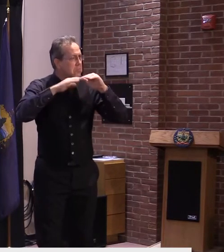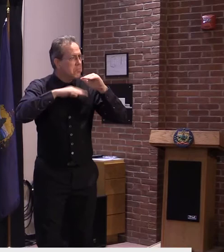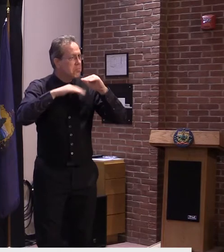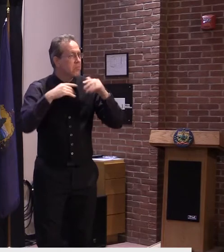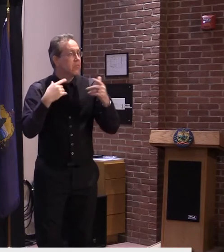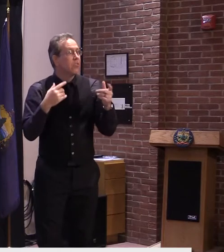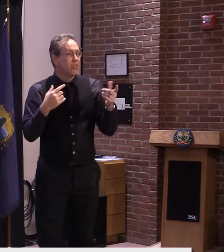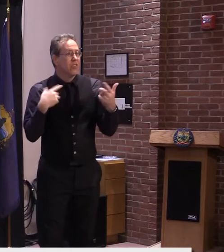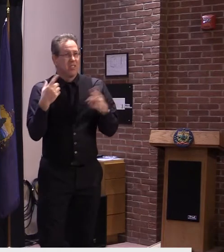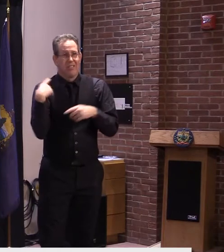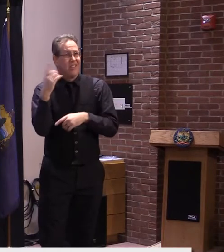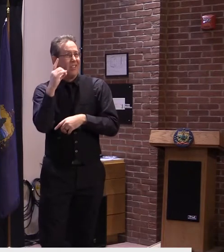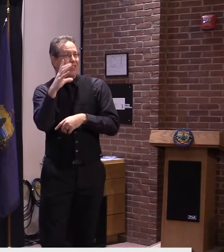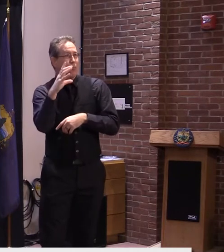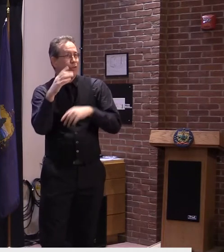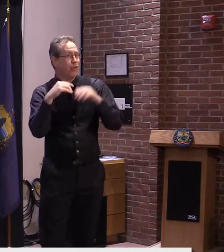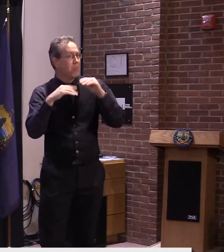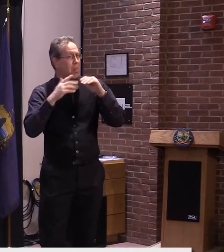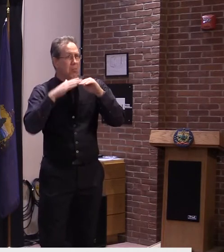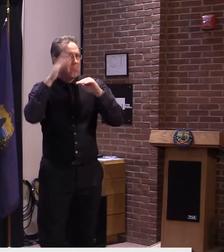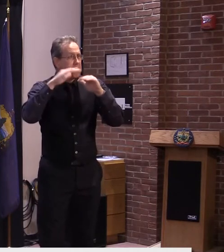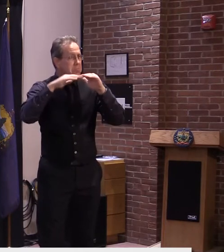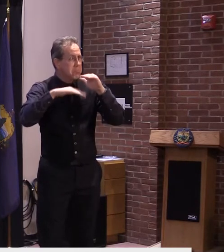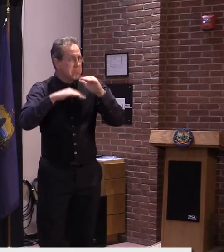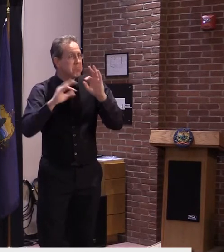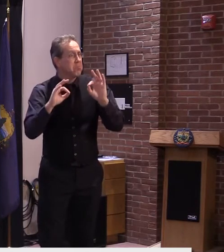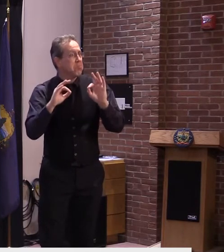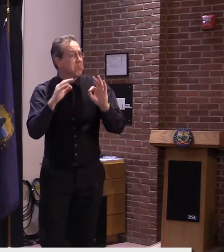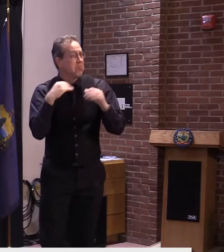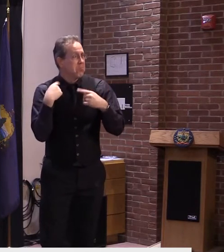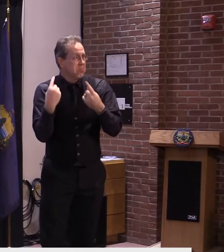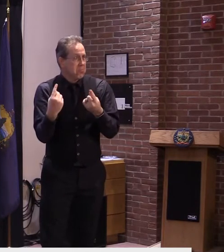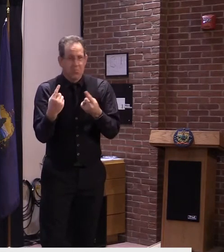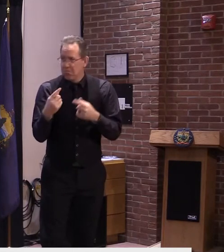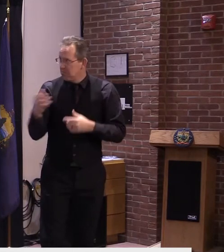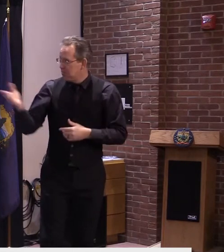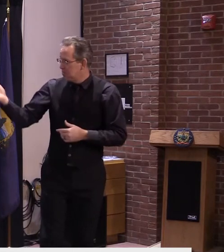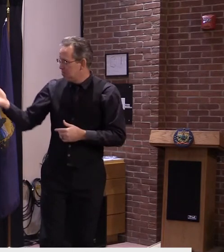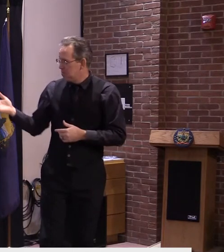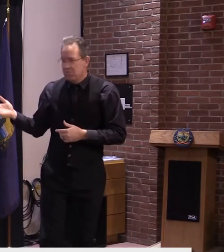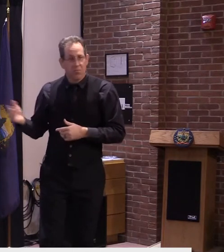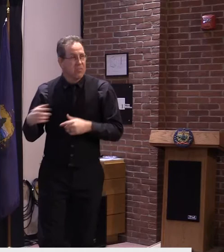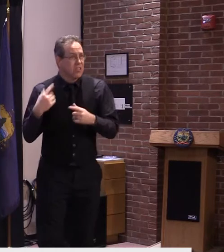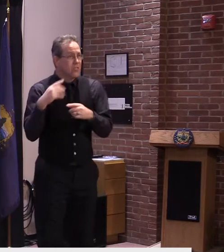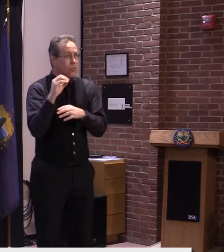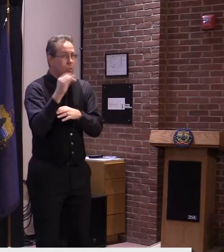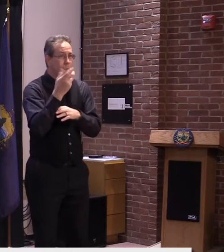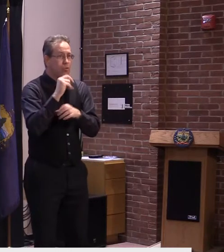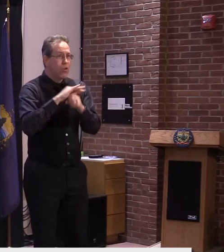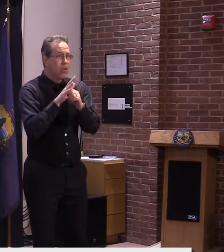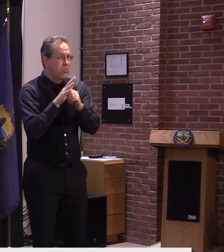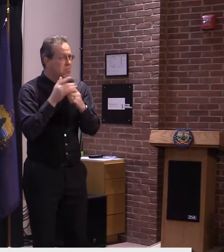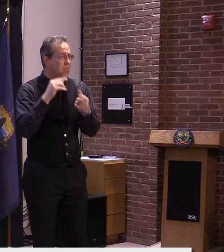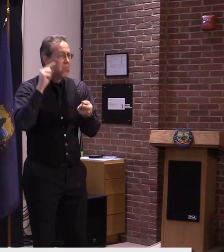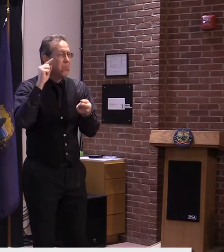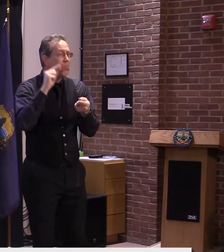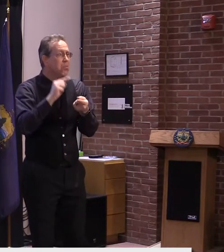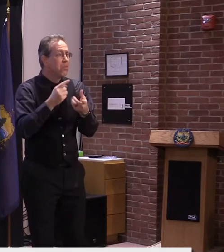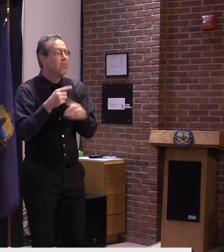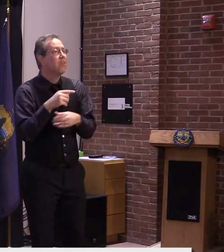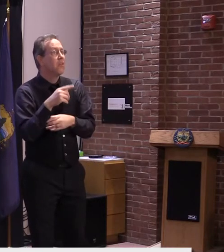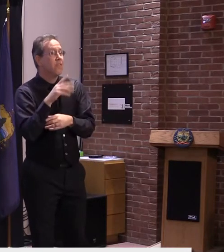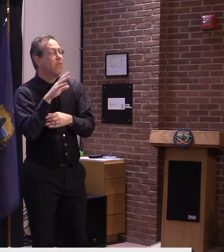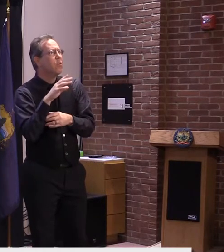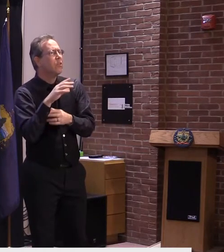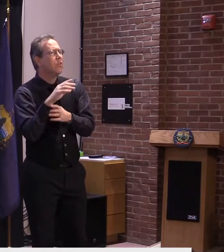the pre-Omicron level in terms of the case counts that we're seeing. We're down 41% this week and down 79%